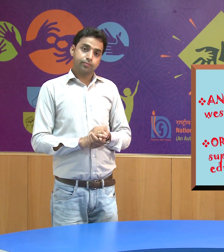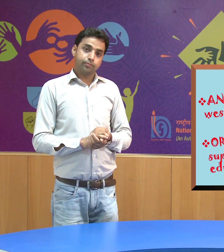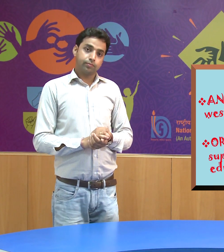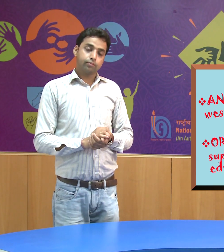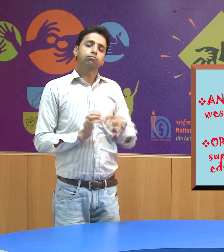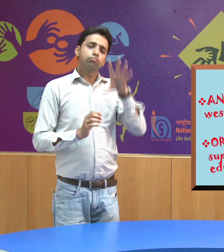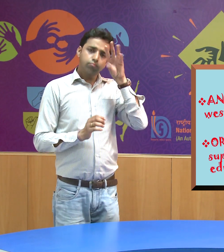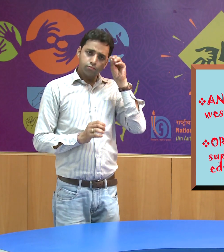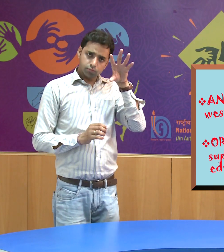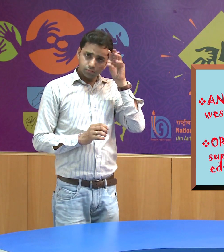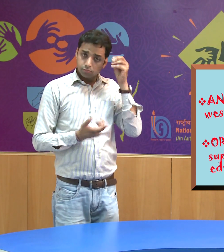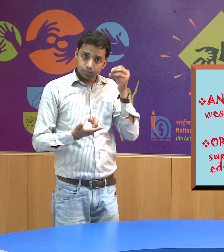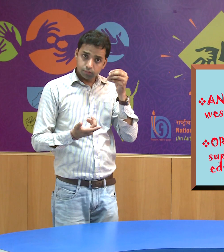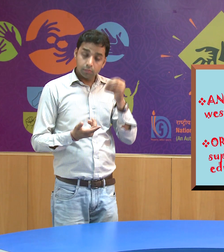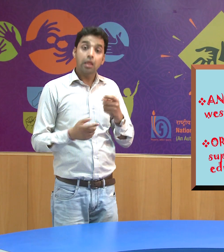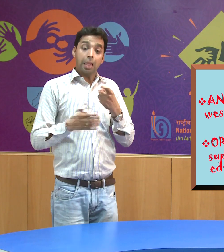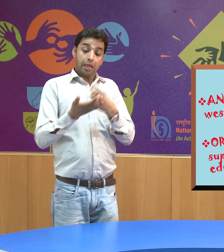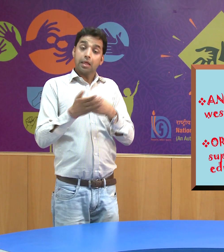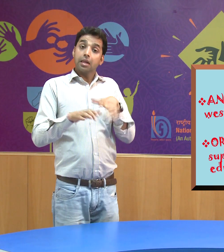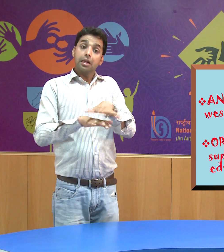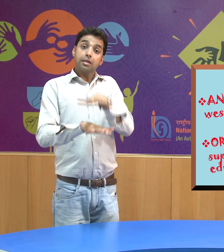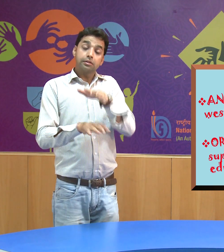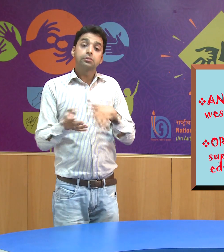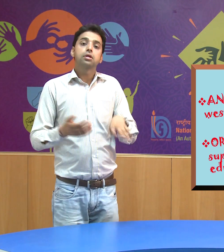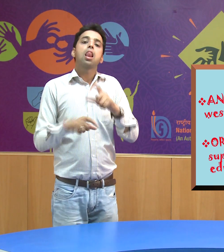learning, religions, and languages.